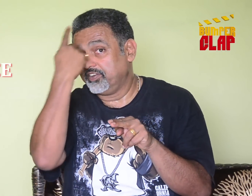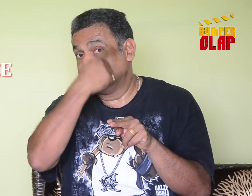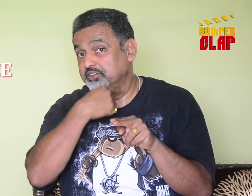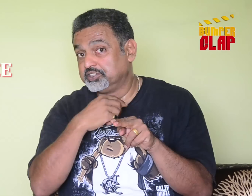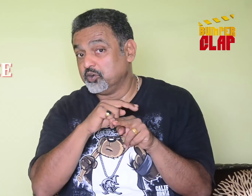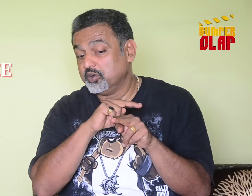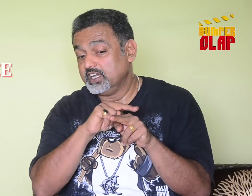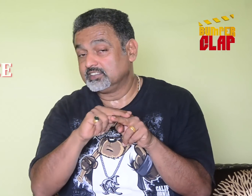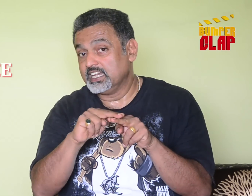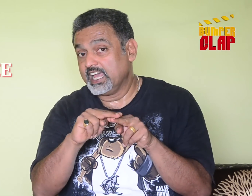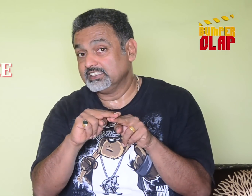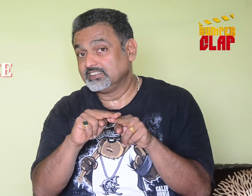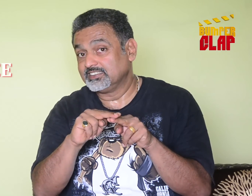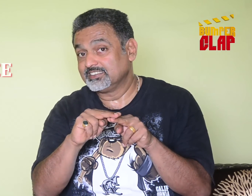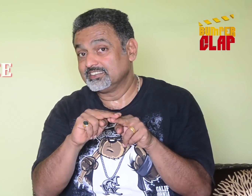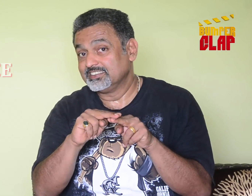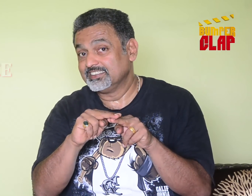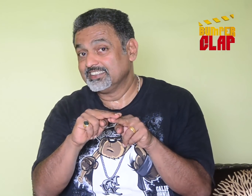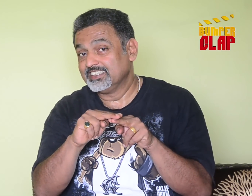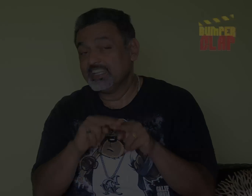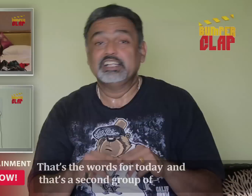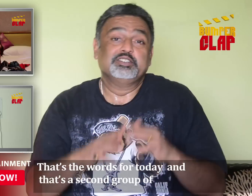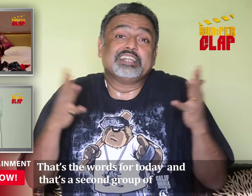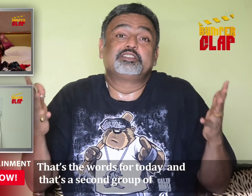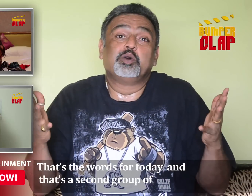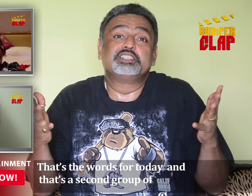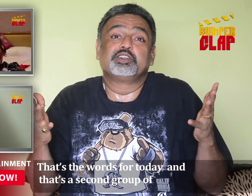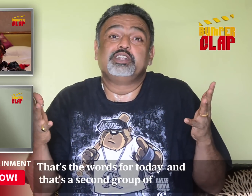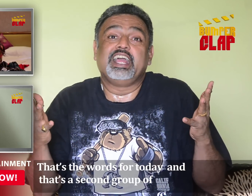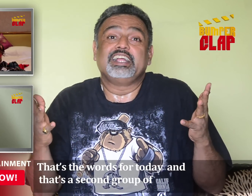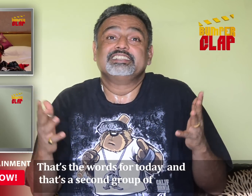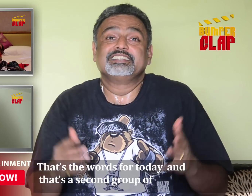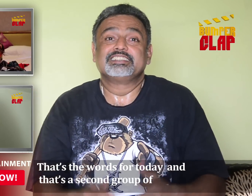face would show. It's nice. That's the words for today.